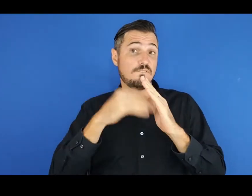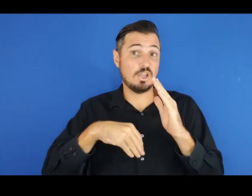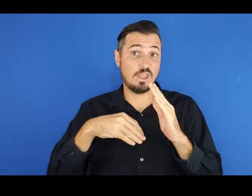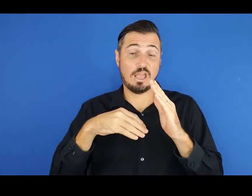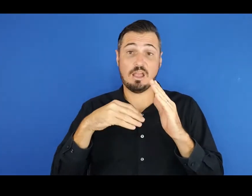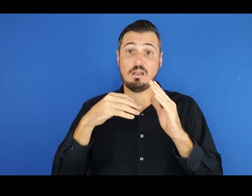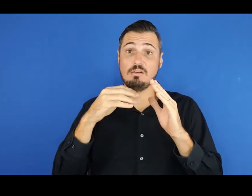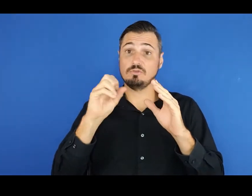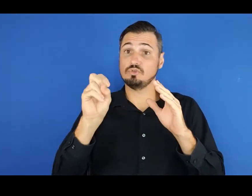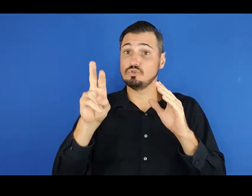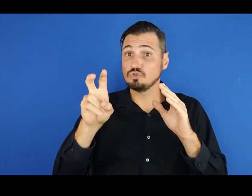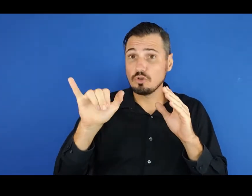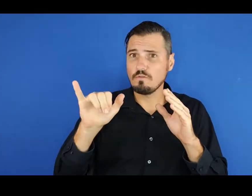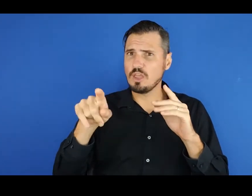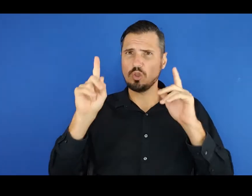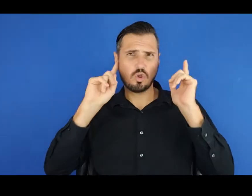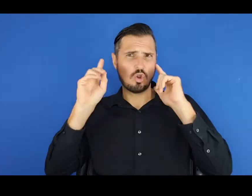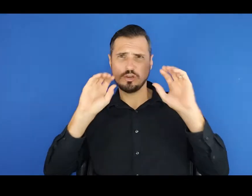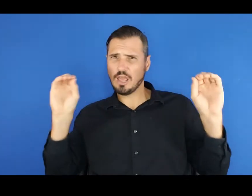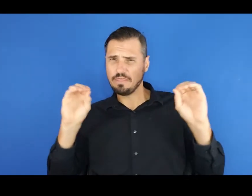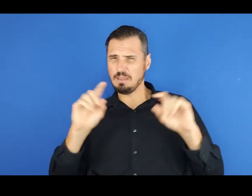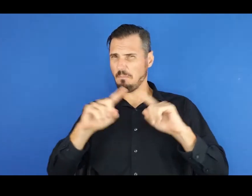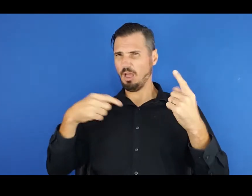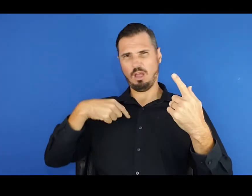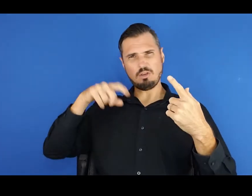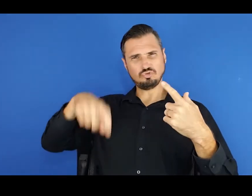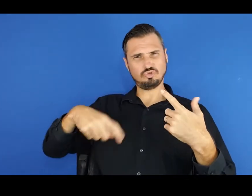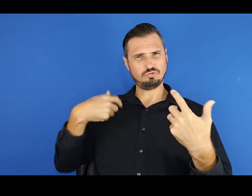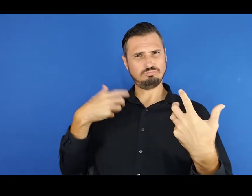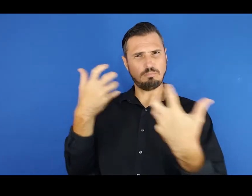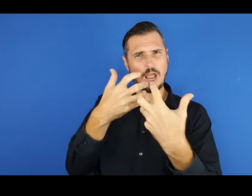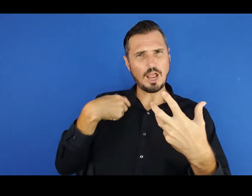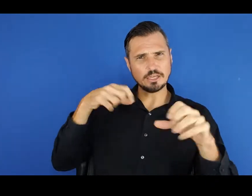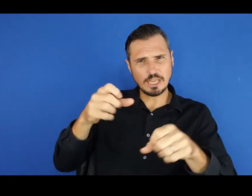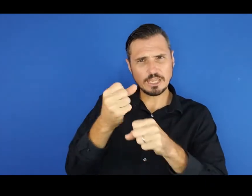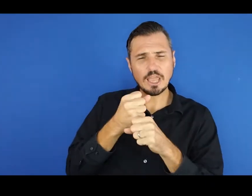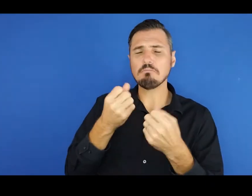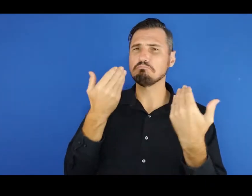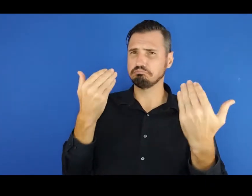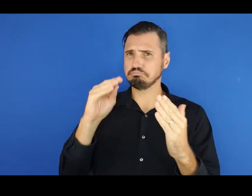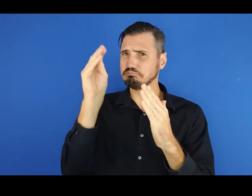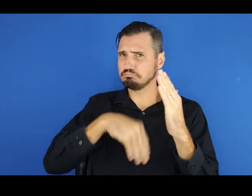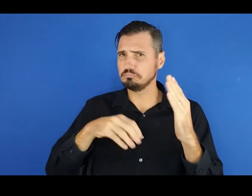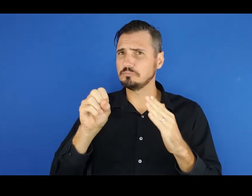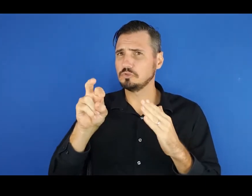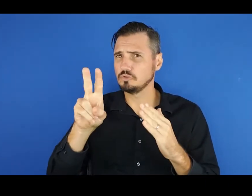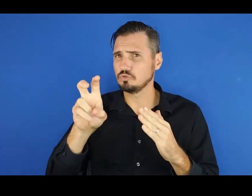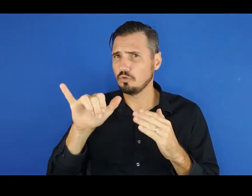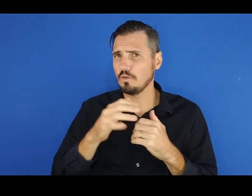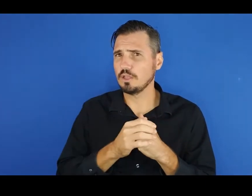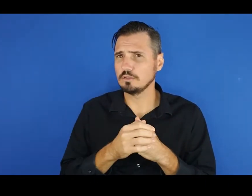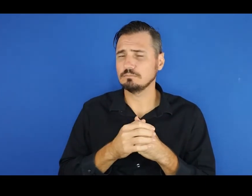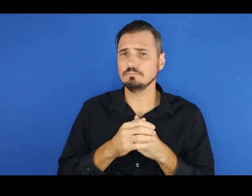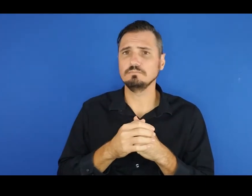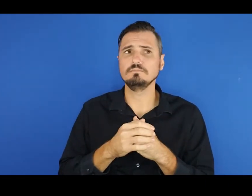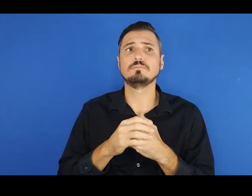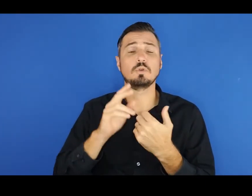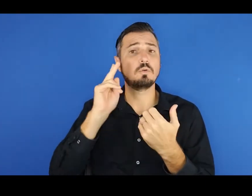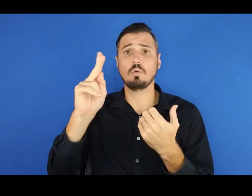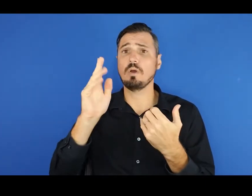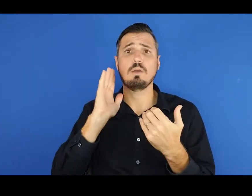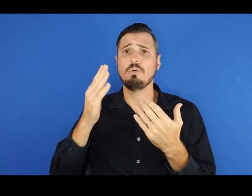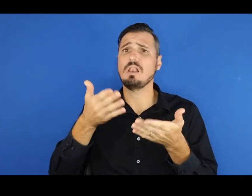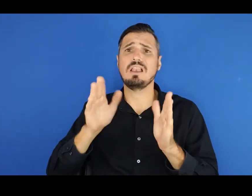kauai.gov/vaccine. In short, Kauai is welcoming all those eligible for vaccination at whichever location works best for